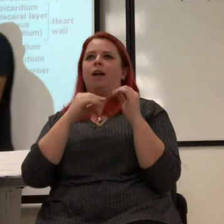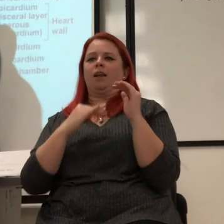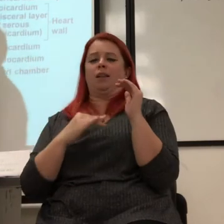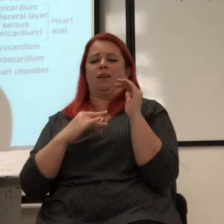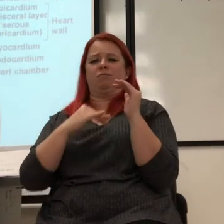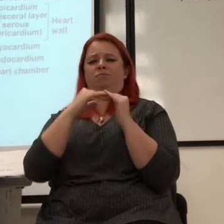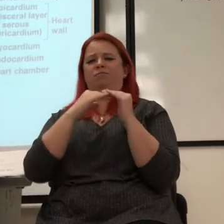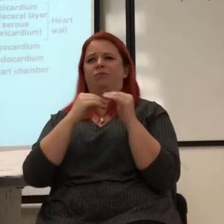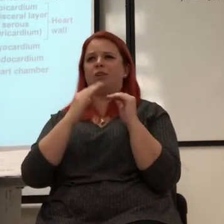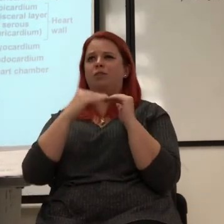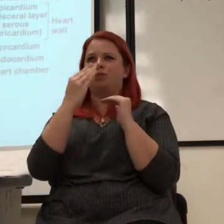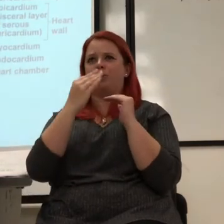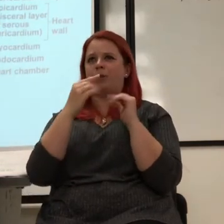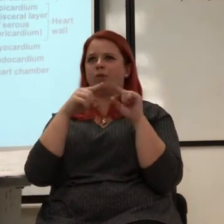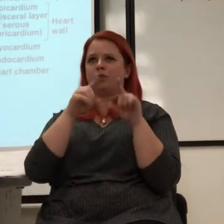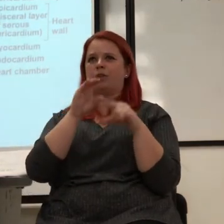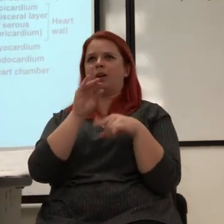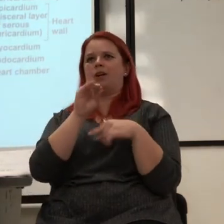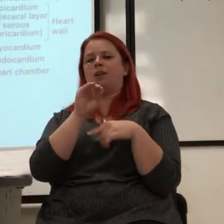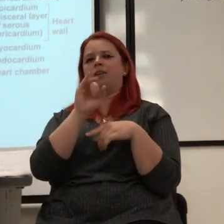during diastole. That's good.